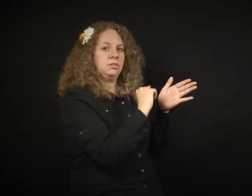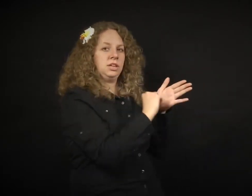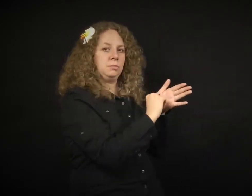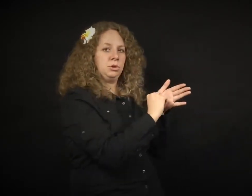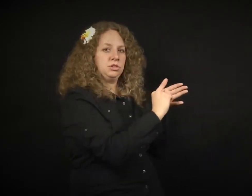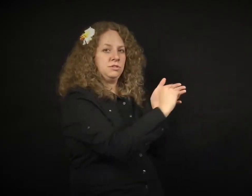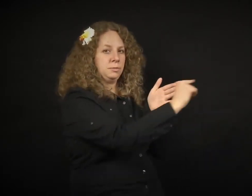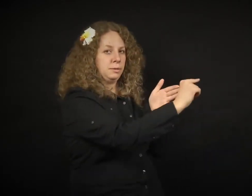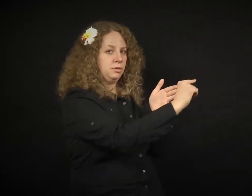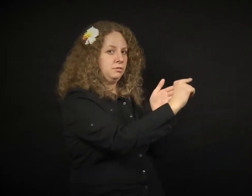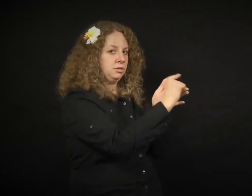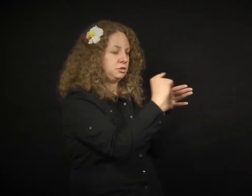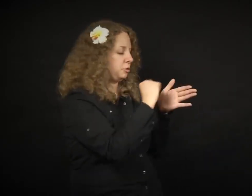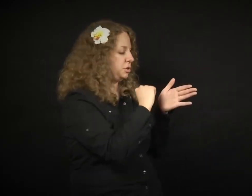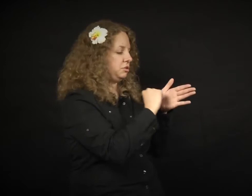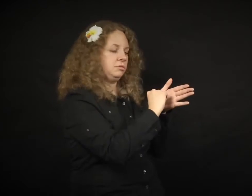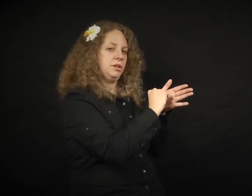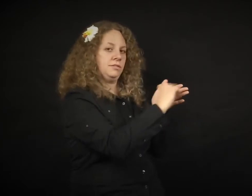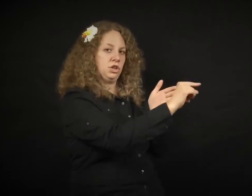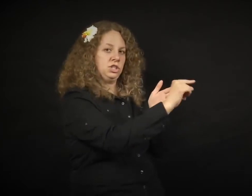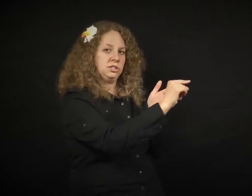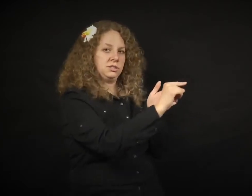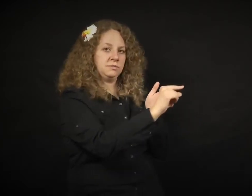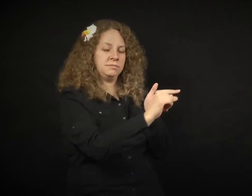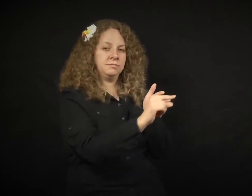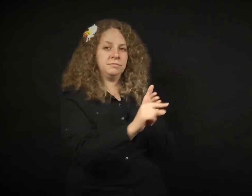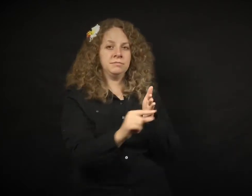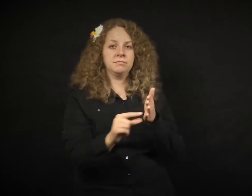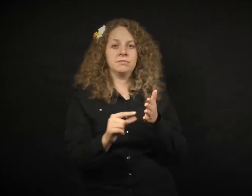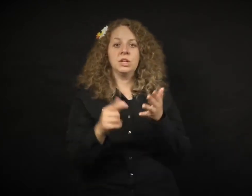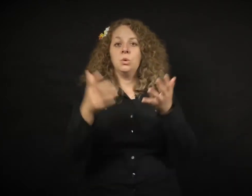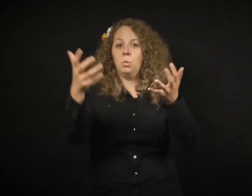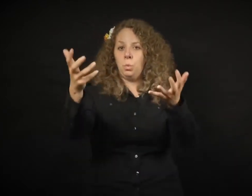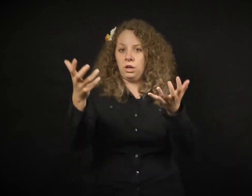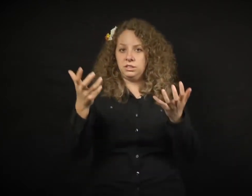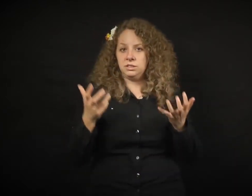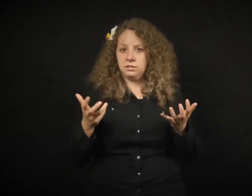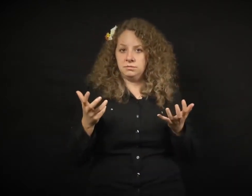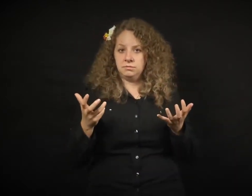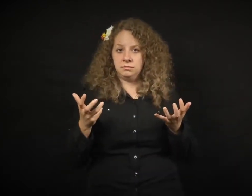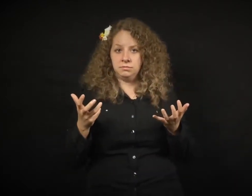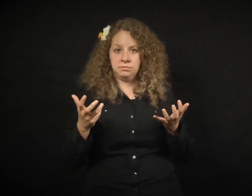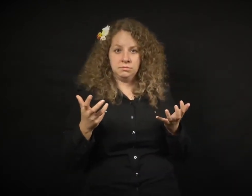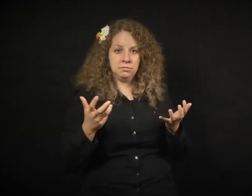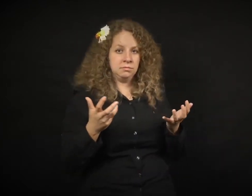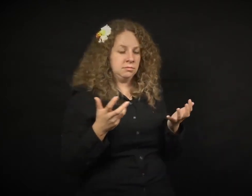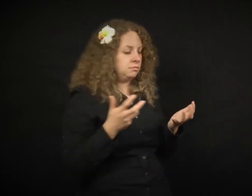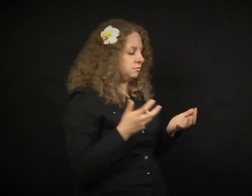Like a portion of the Bible, a scripture, a verse. Want.